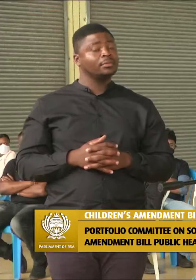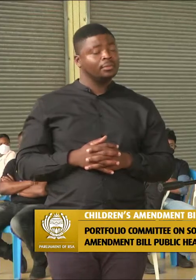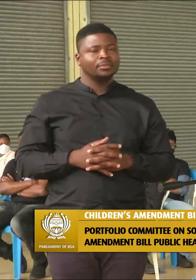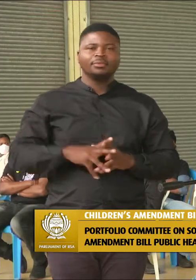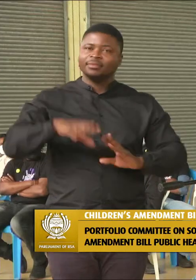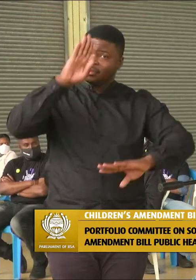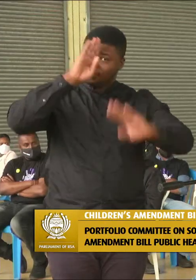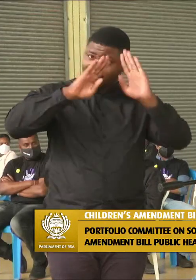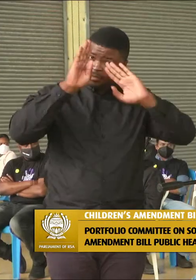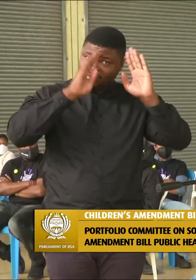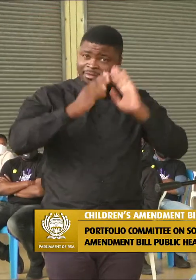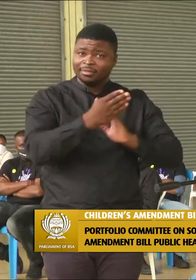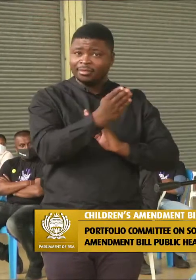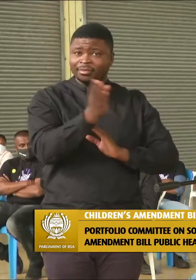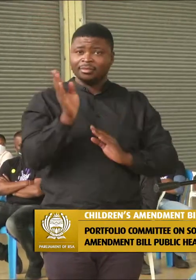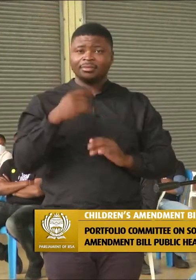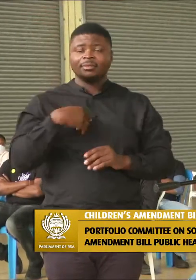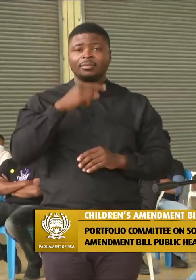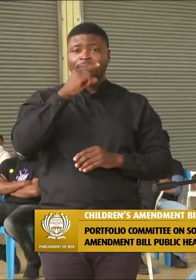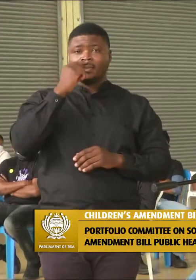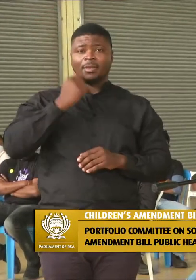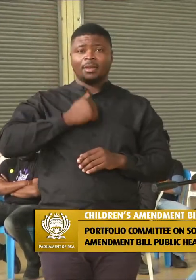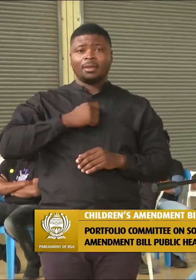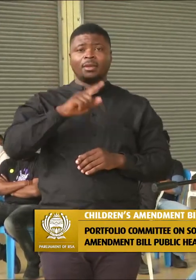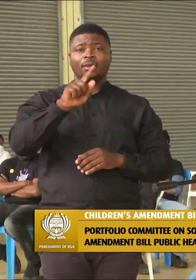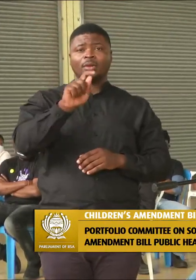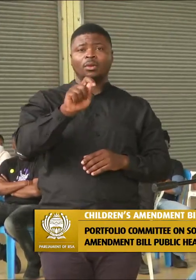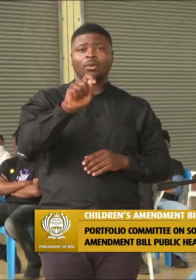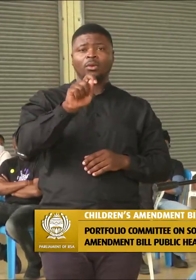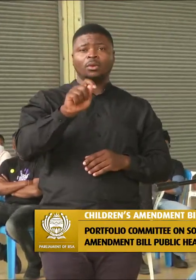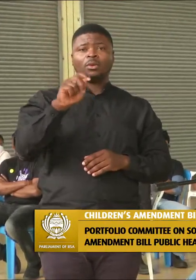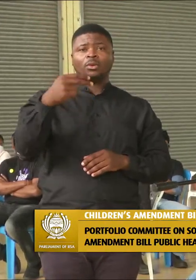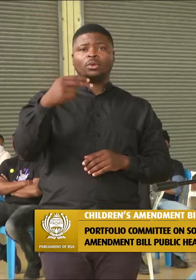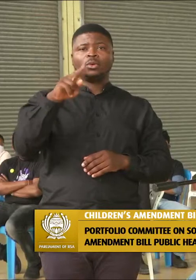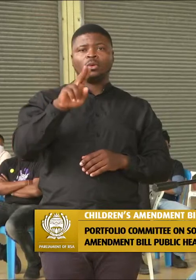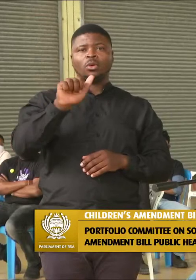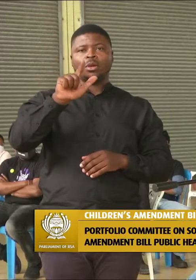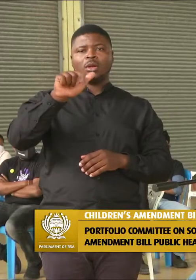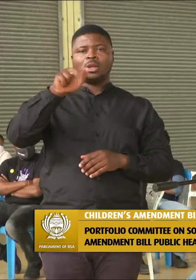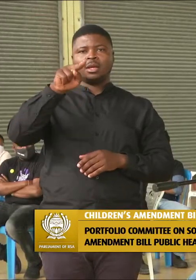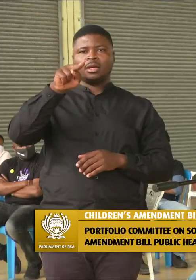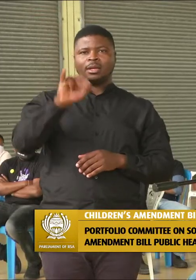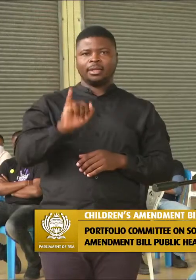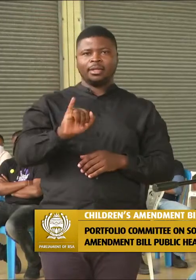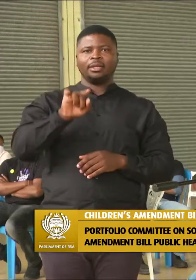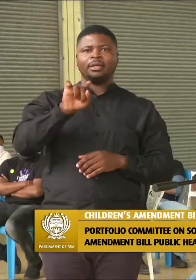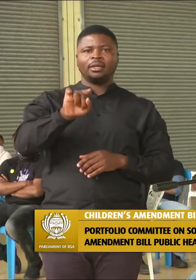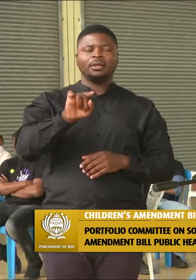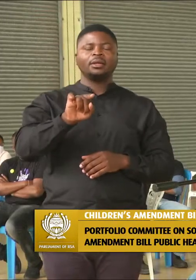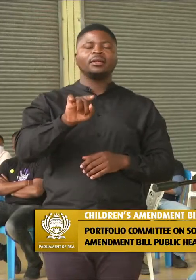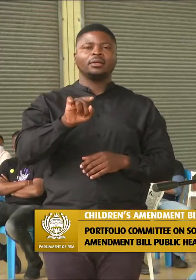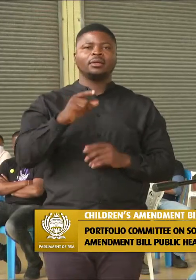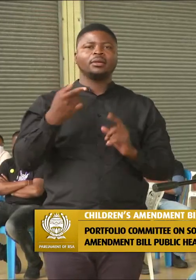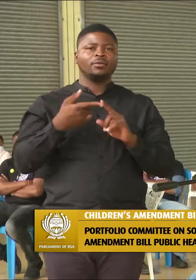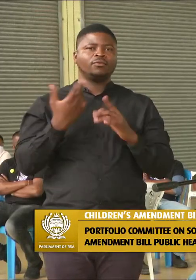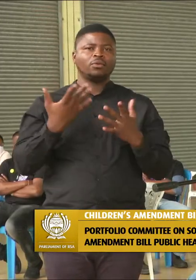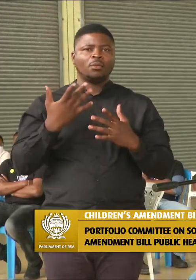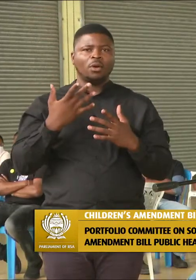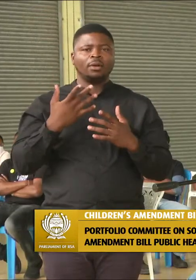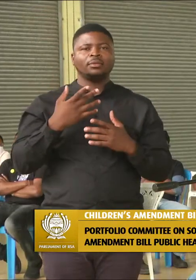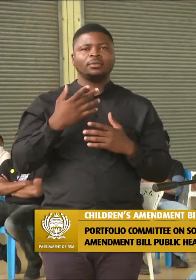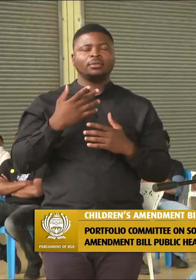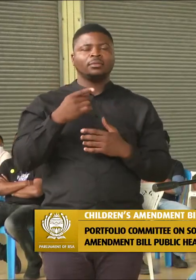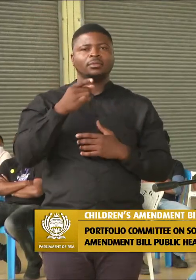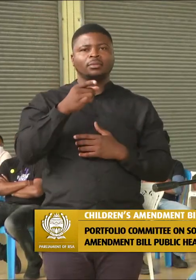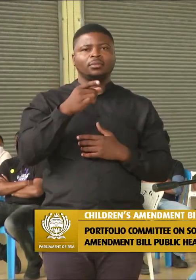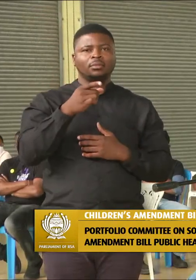Sanibonani. Greetings. Igama lami uTholani Zungu. I'm Tholani Zungu. I'm coming from eThekwini North. I'm a social worker.